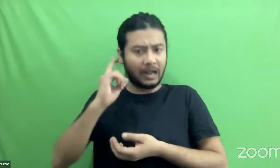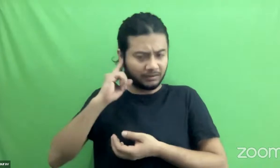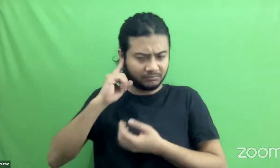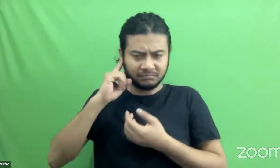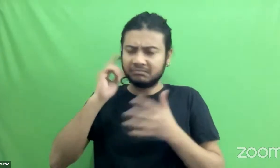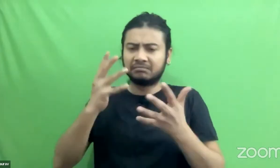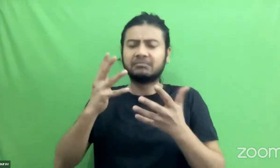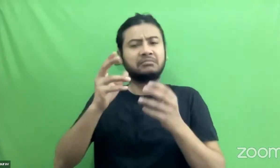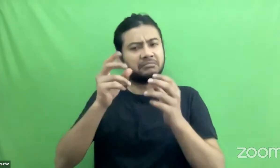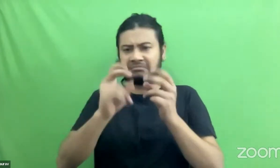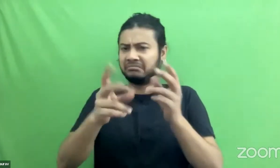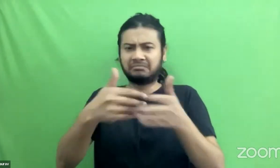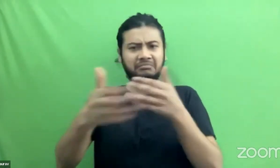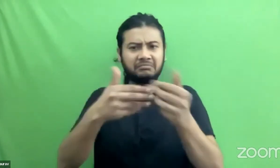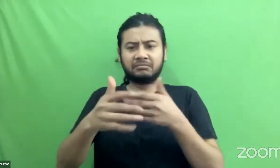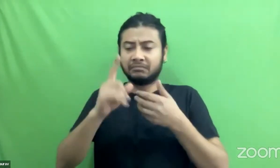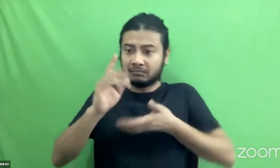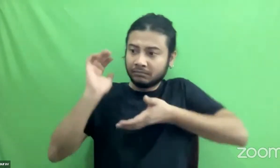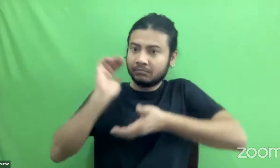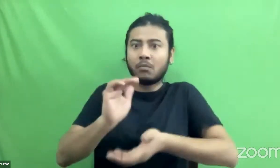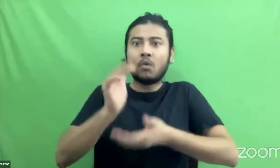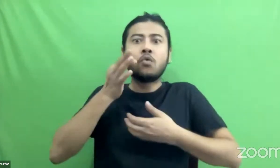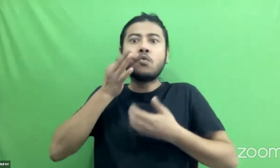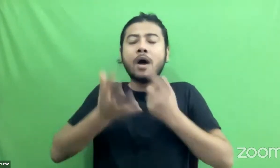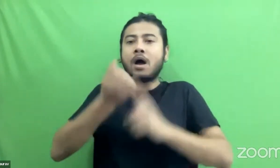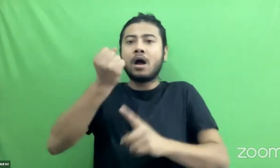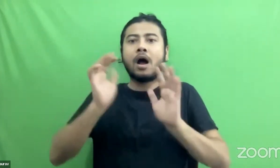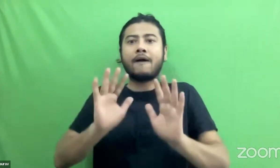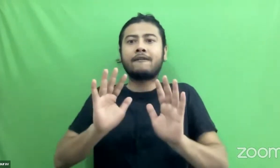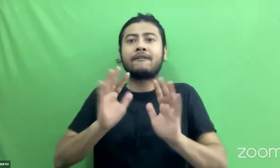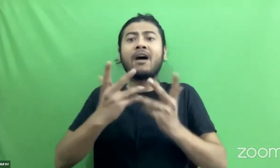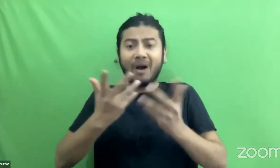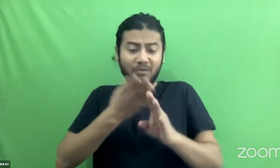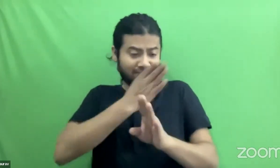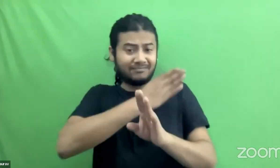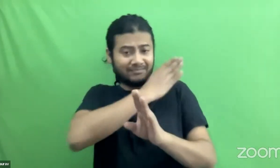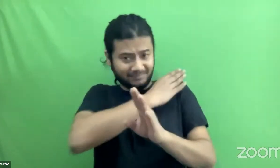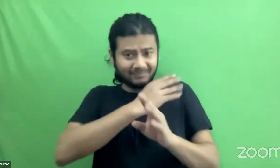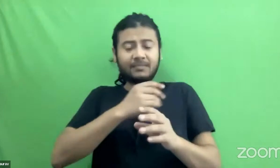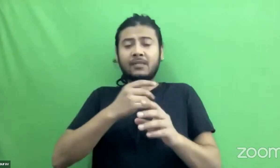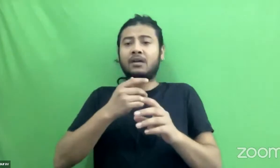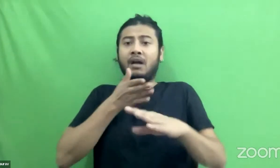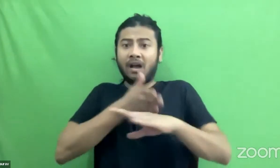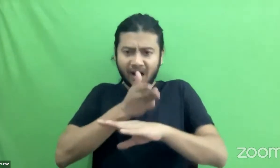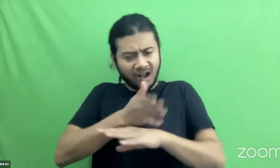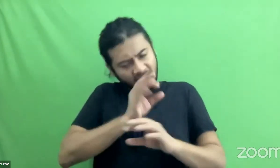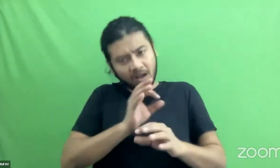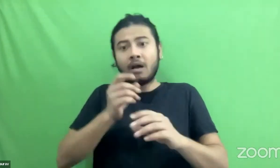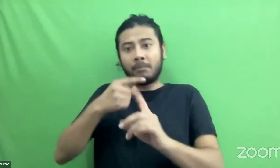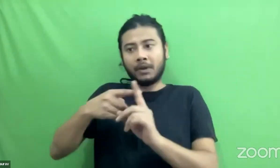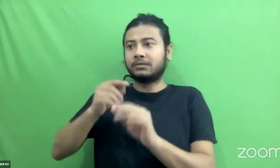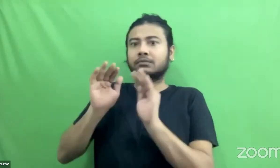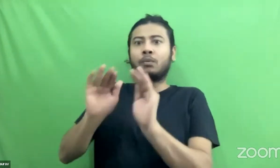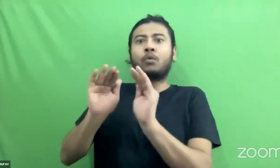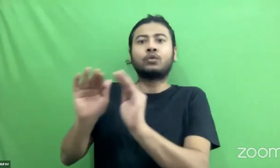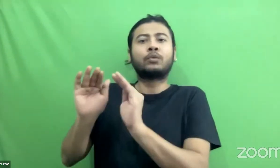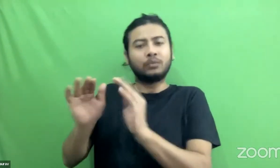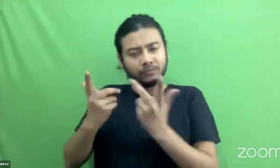good karmas in your previous birth. That in this life, there's so many hearing people who don't want to understand about